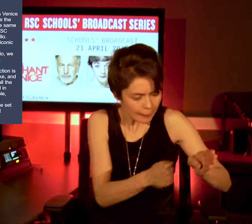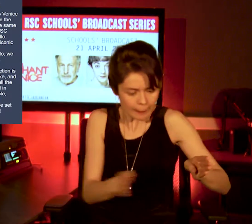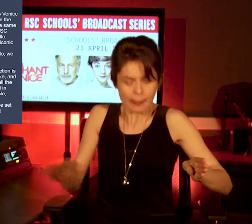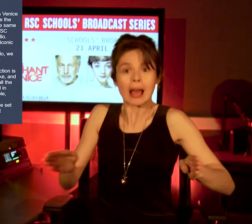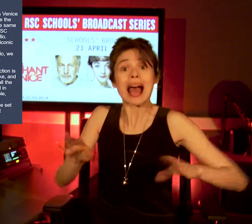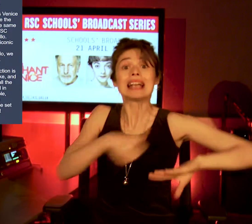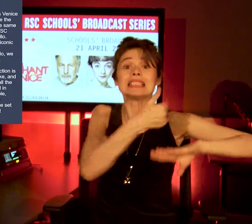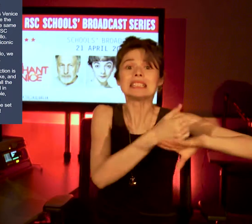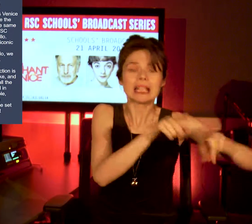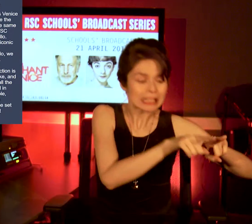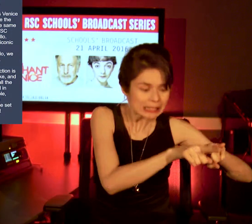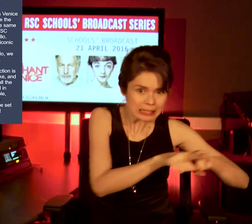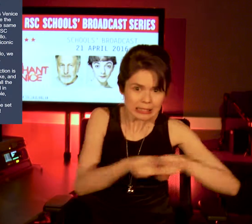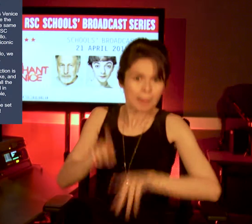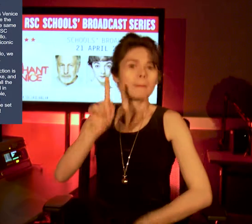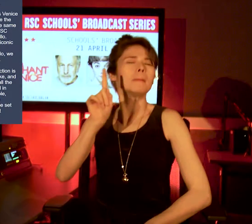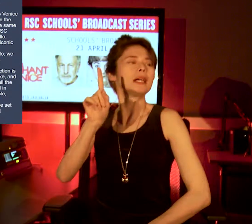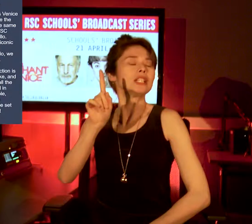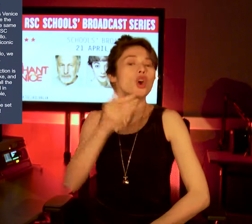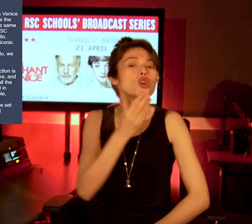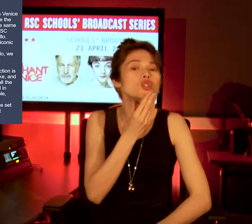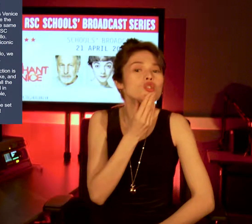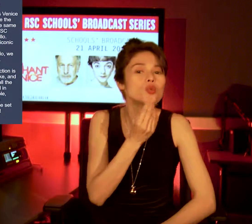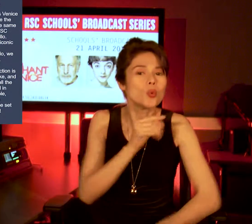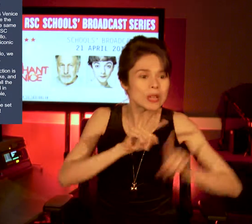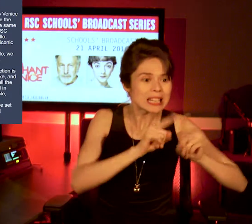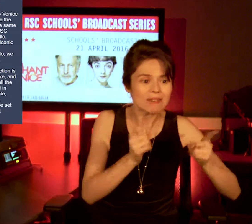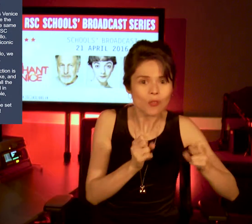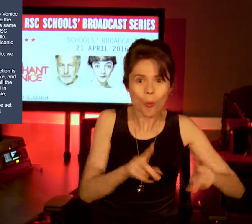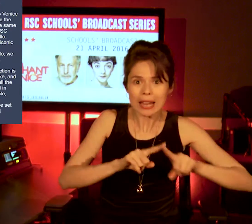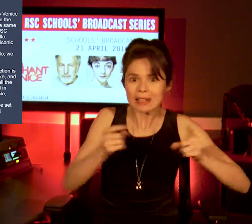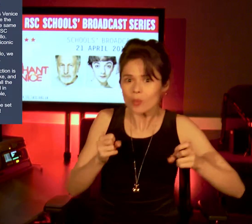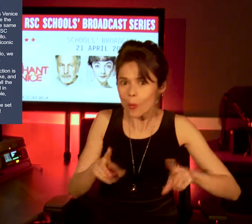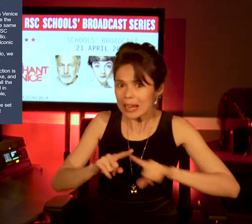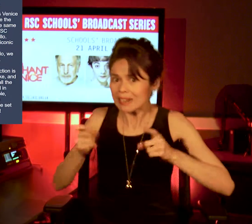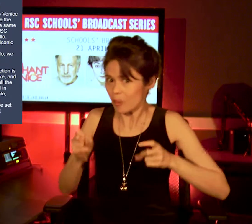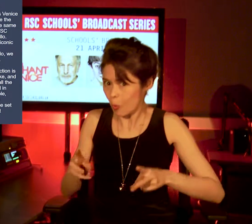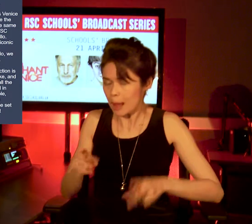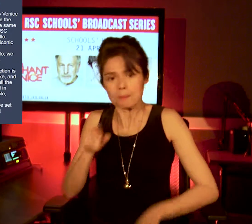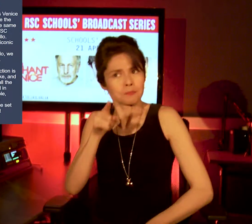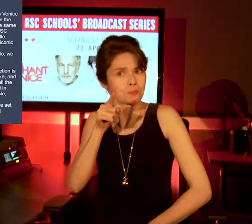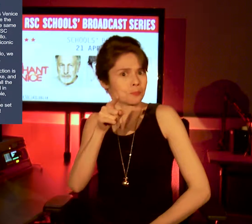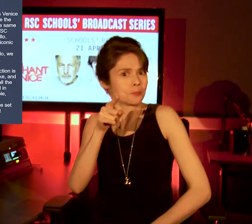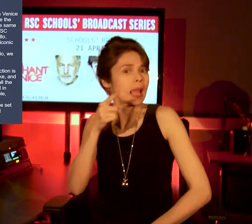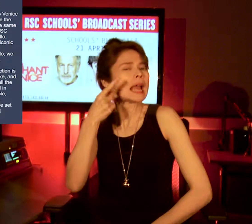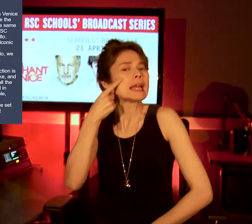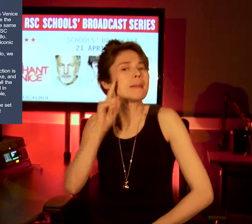And it remains the same during all the scenes in the play, although it is used in different ways.